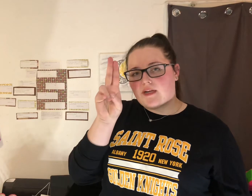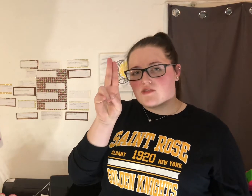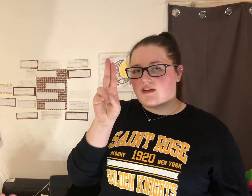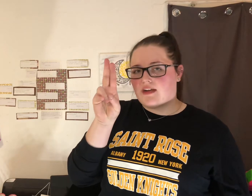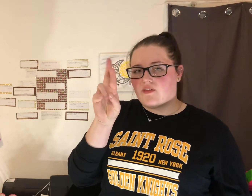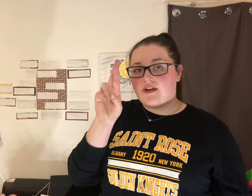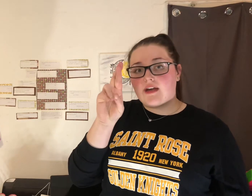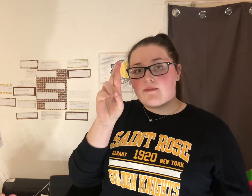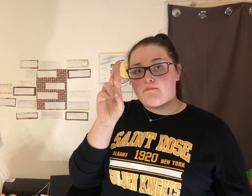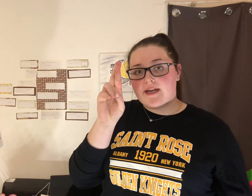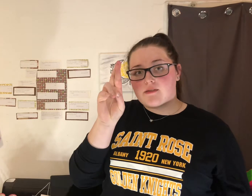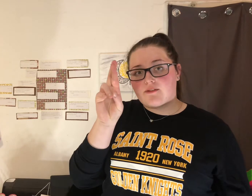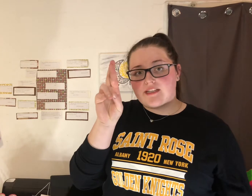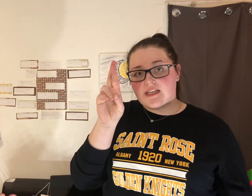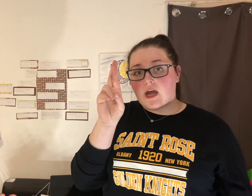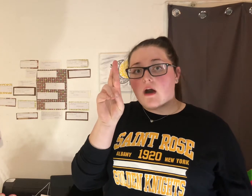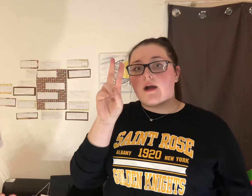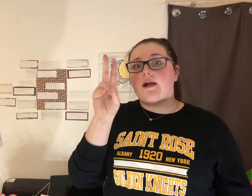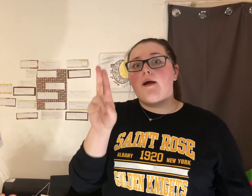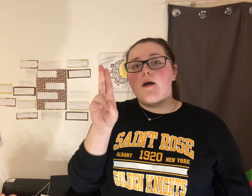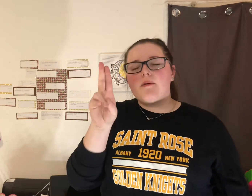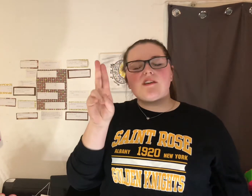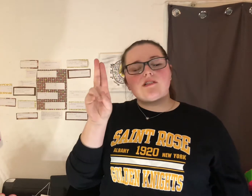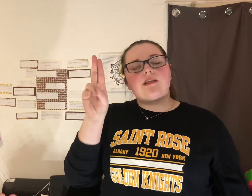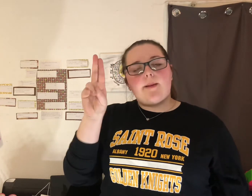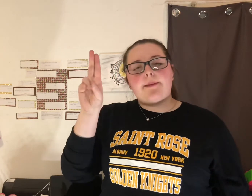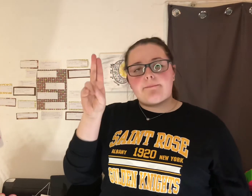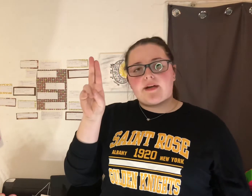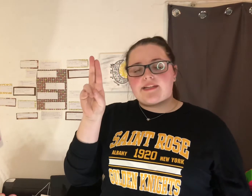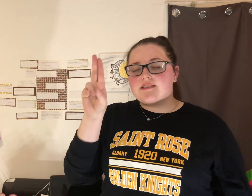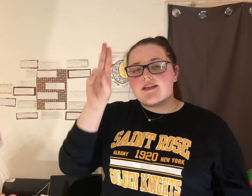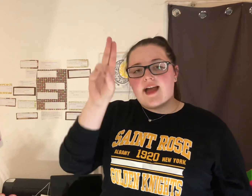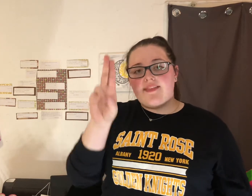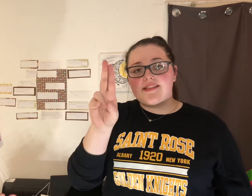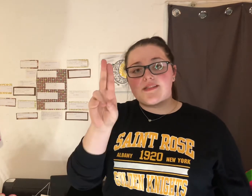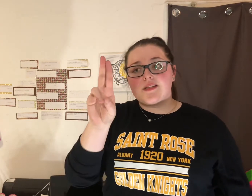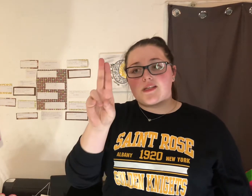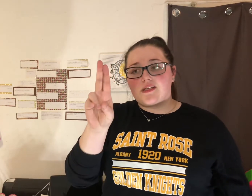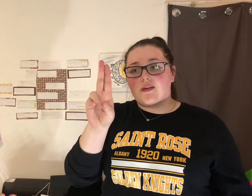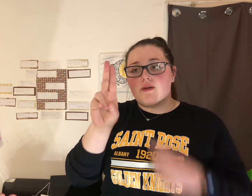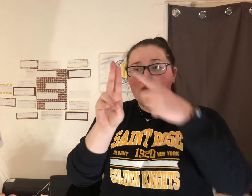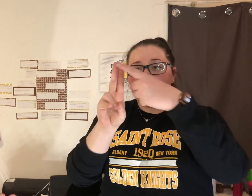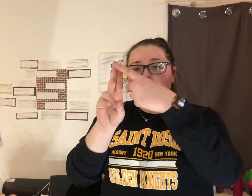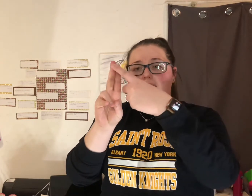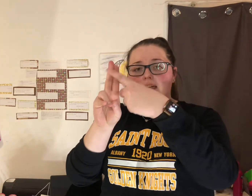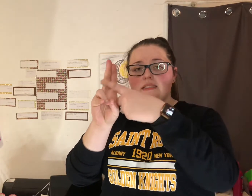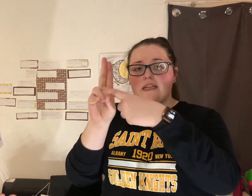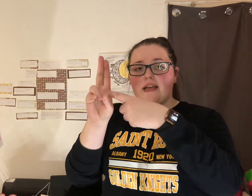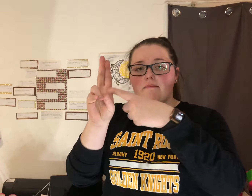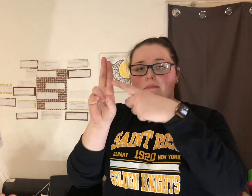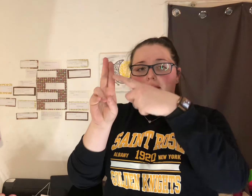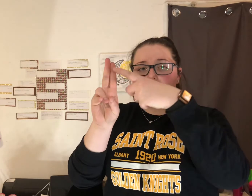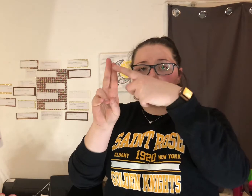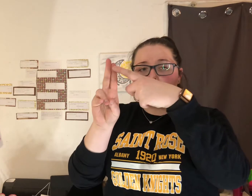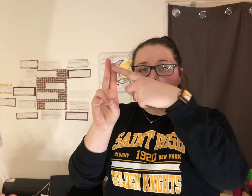right now. They're not going to be best friends like R, but they're just going to be buddies. And this is U. You can kind of see it makes a